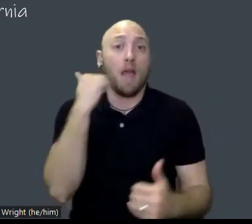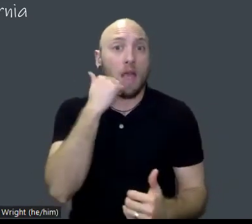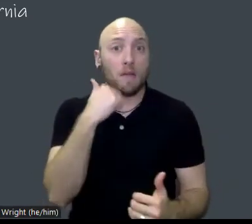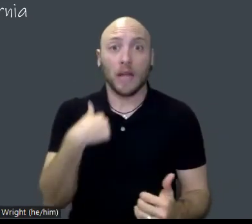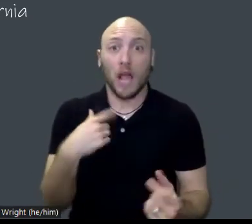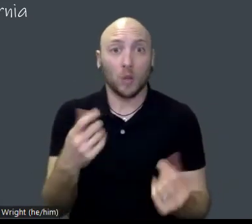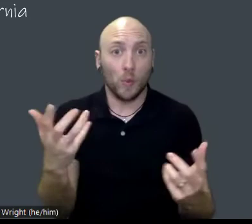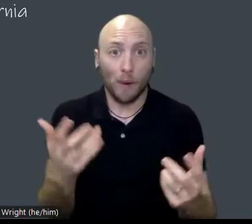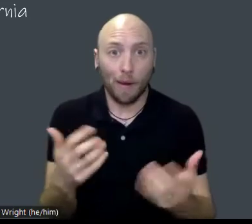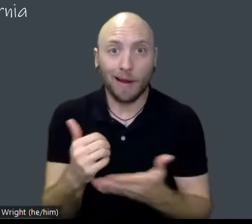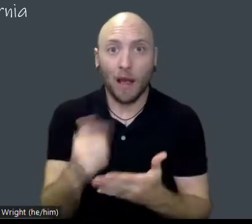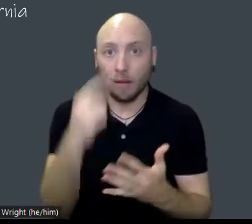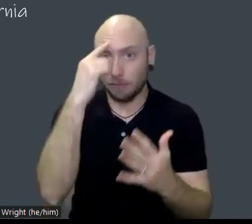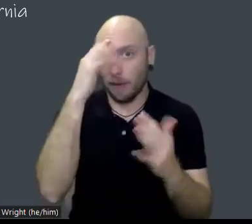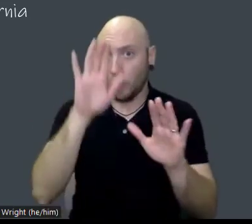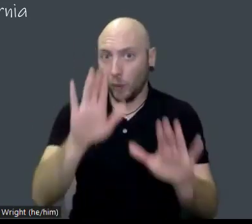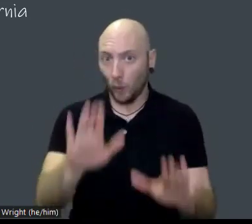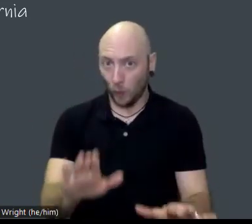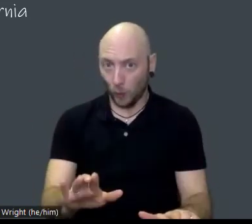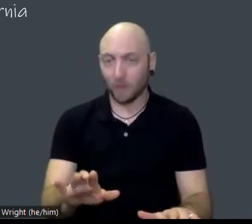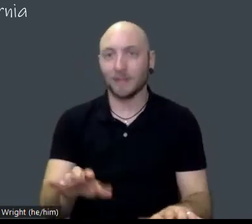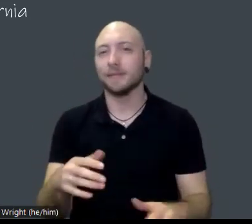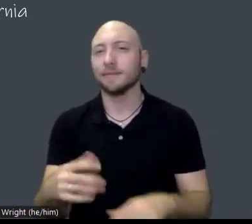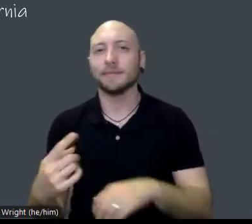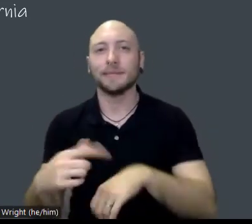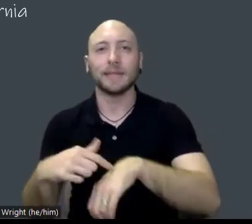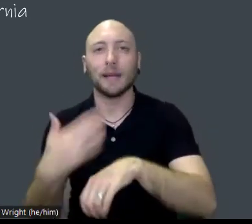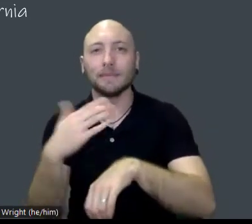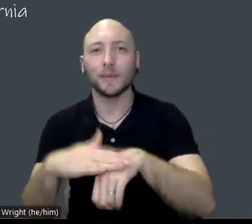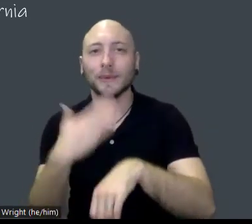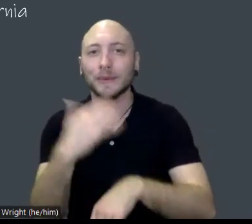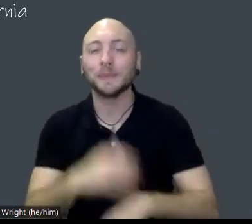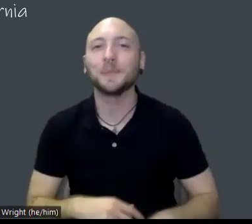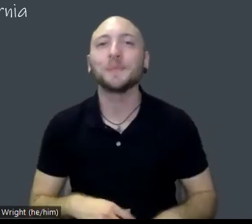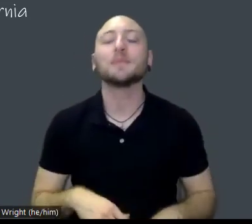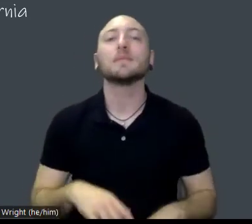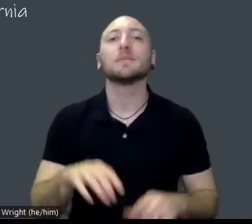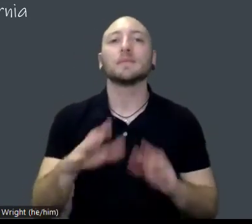um, thank you. What I do in my daily practice is